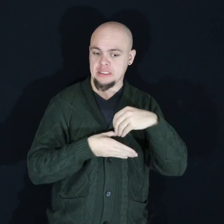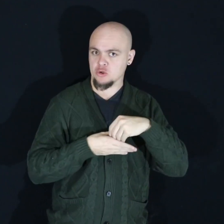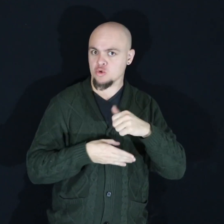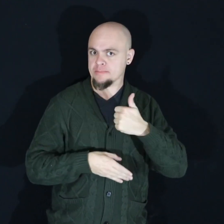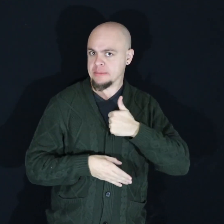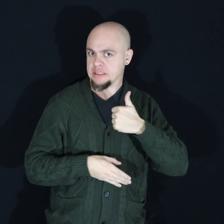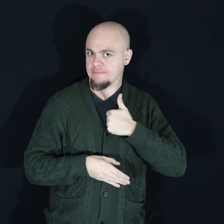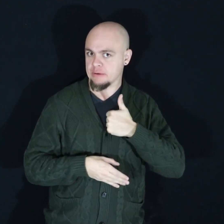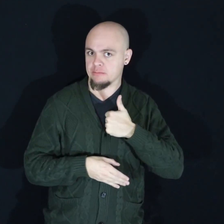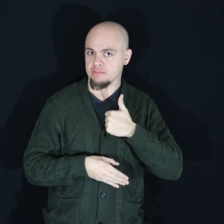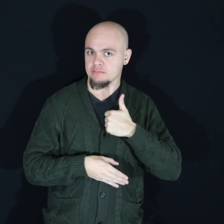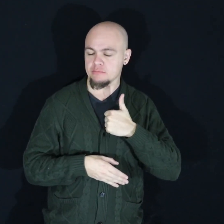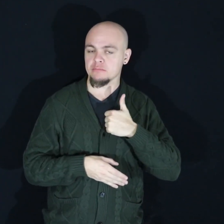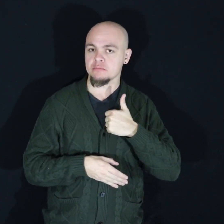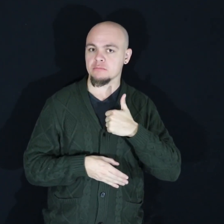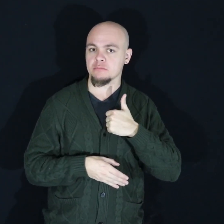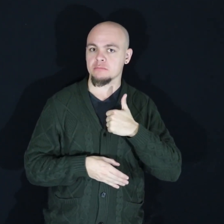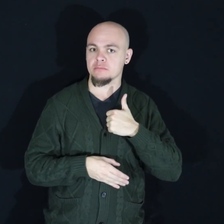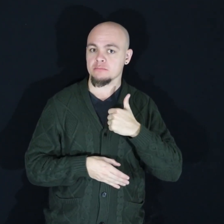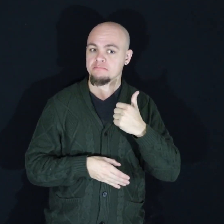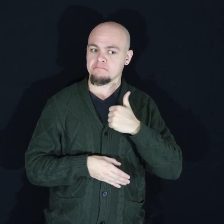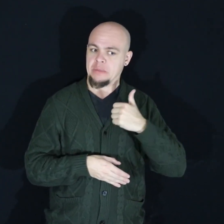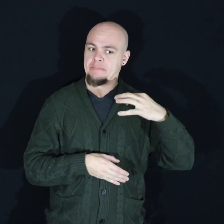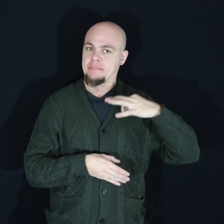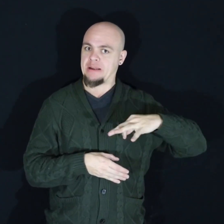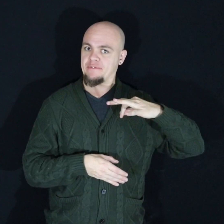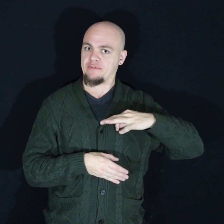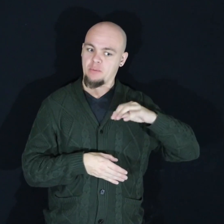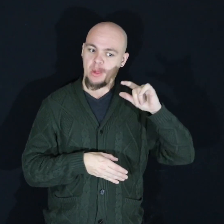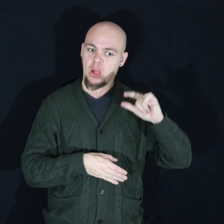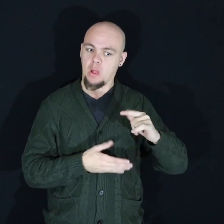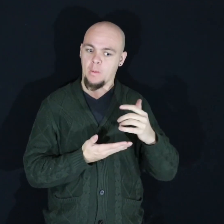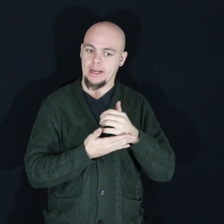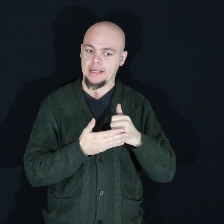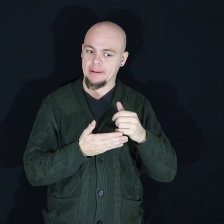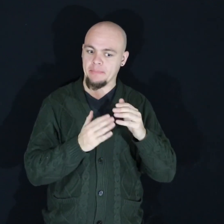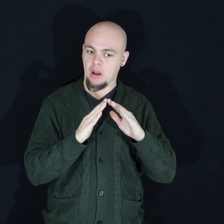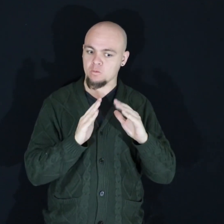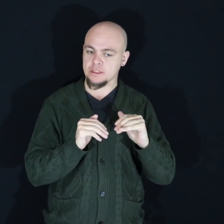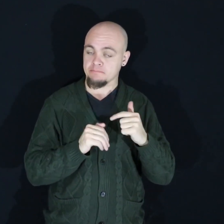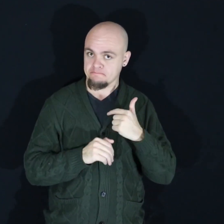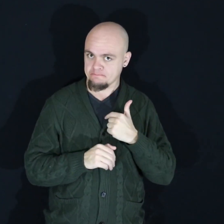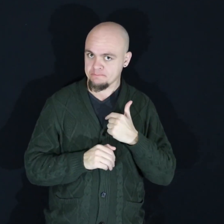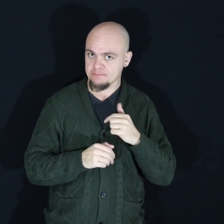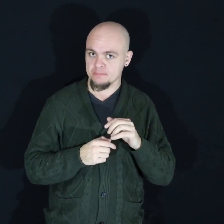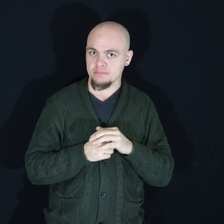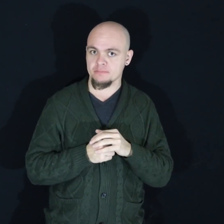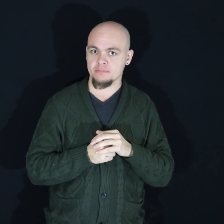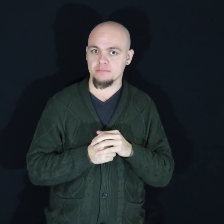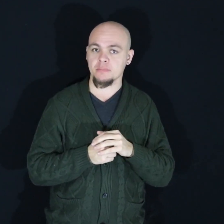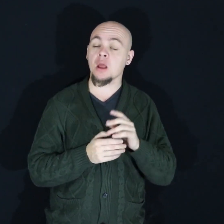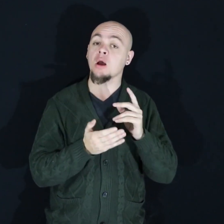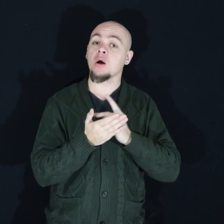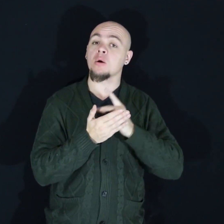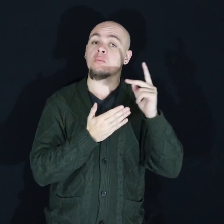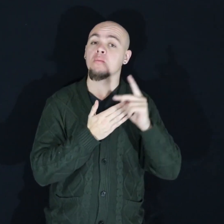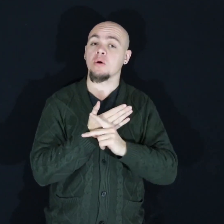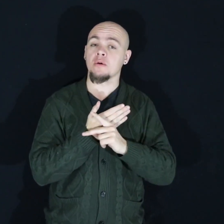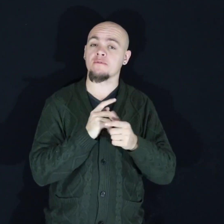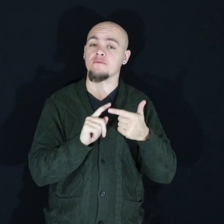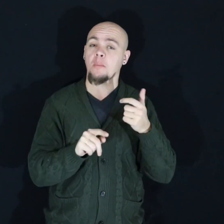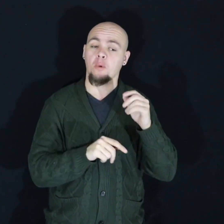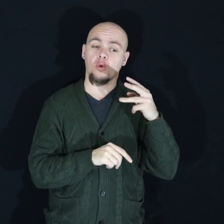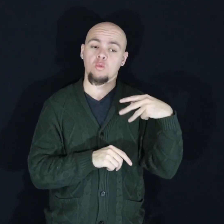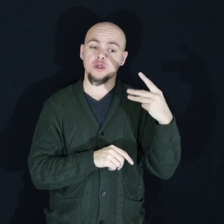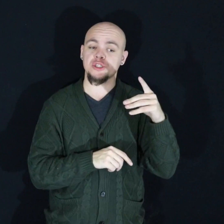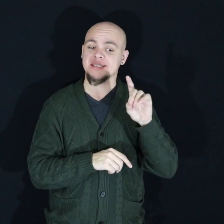in that list. I'm a beneficiary of low-income housing. It's a program that's born out of Washington,